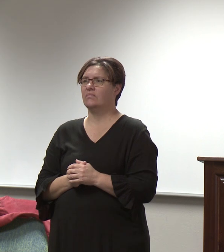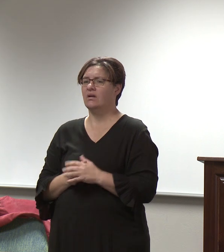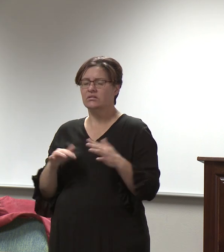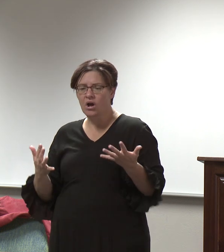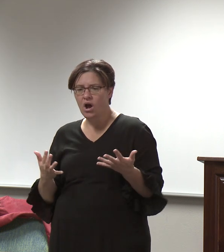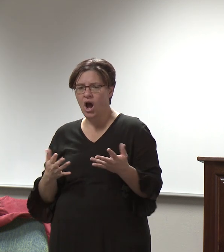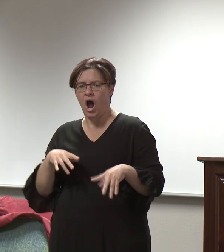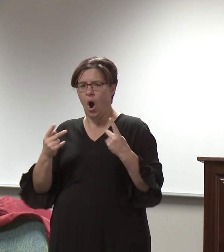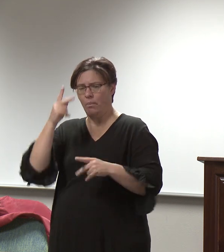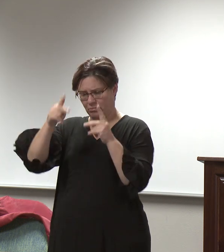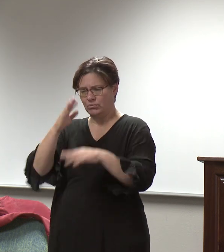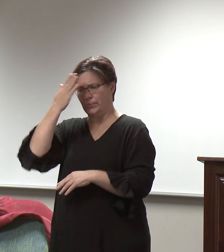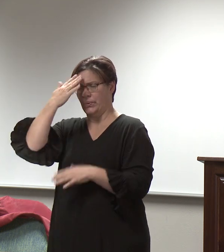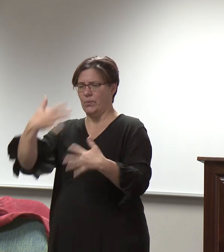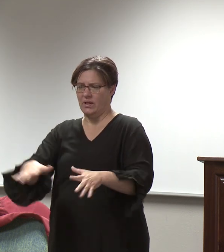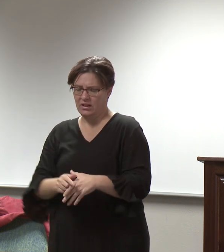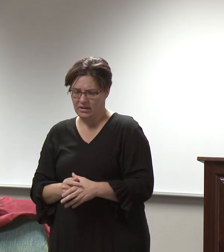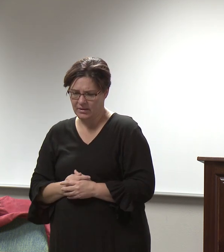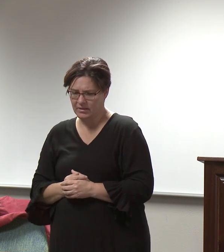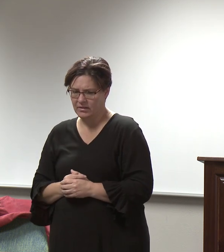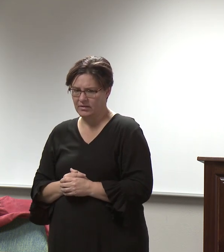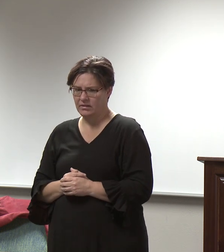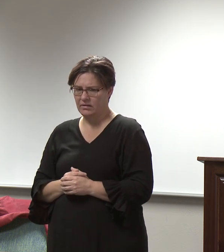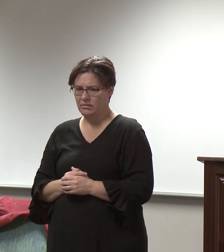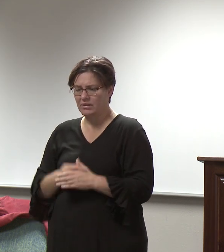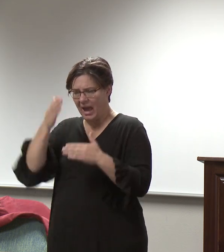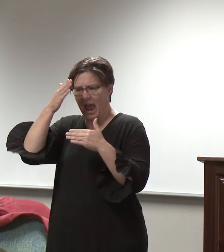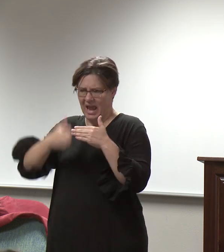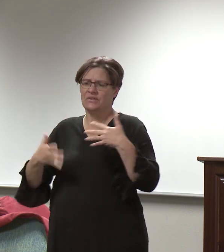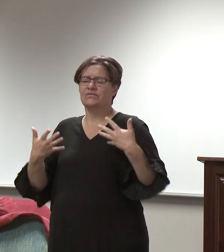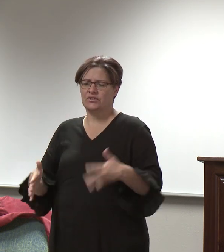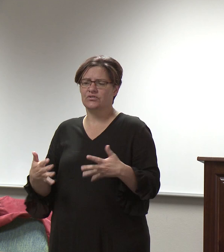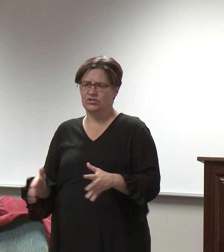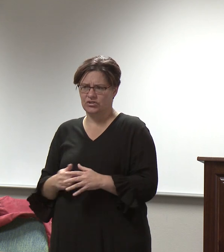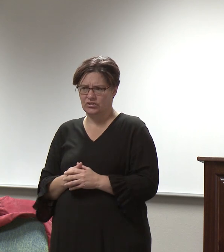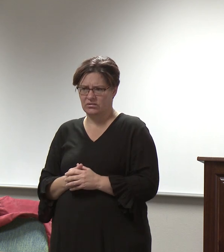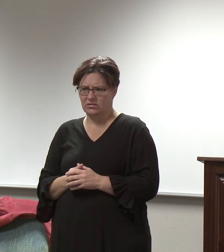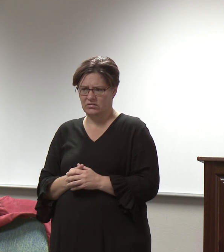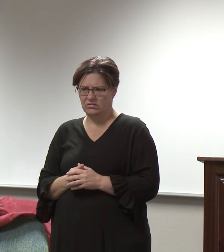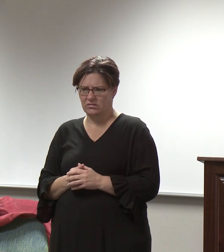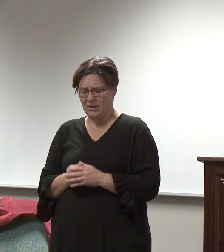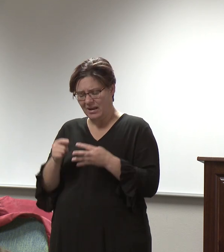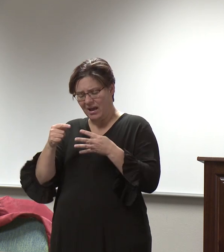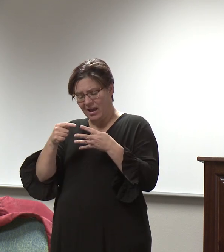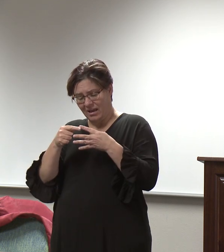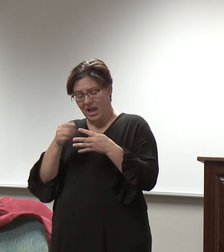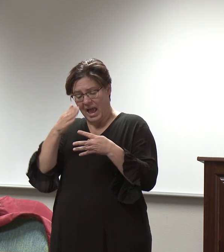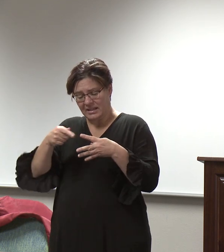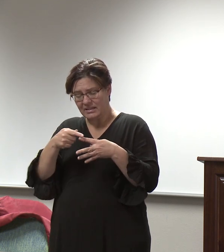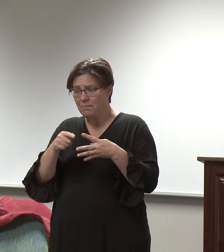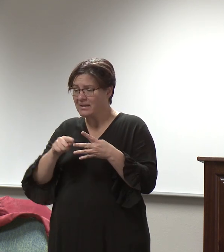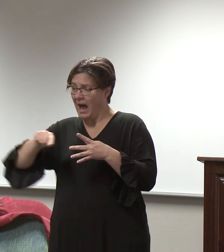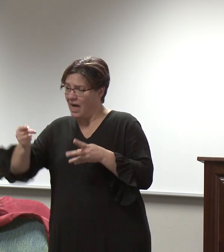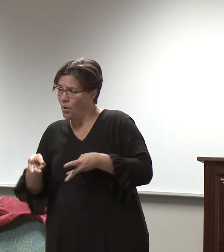Sahrawi people know that very well. But it ended. But doesn't end other forms of